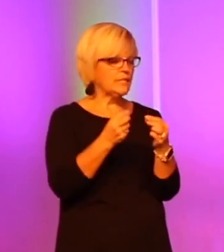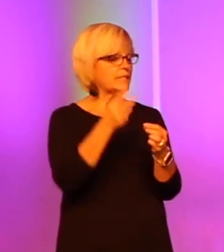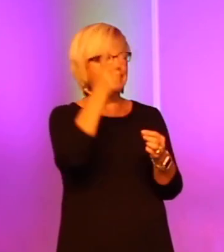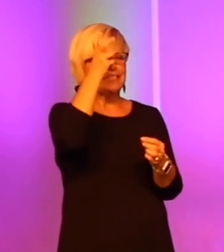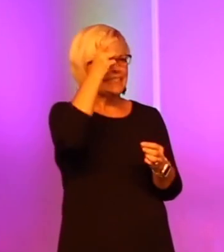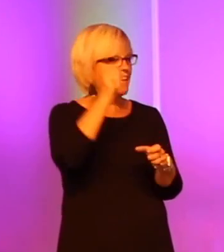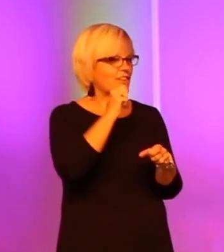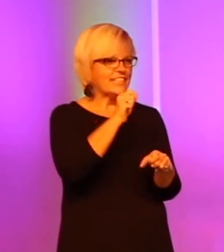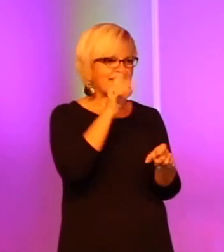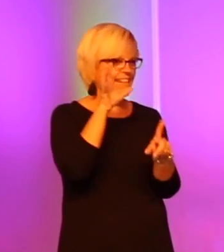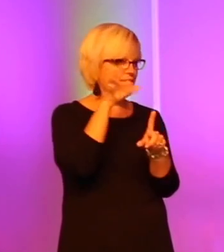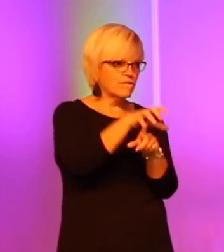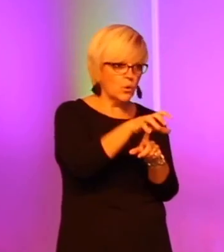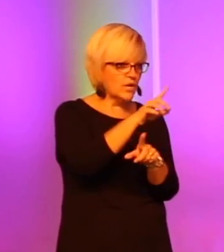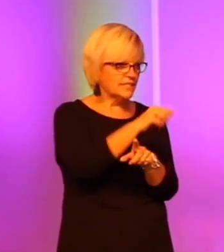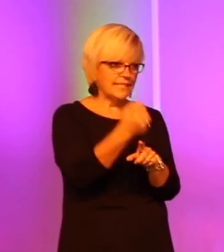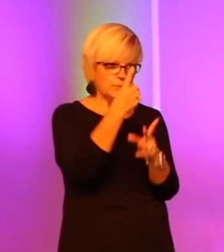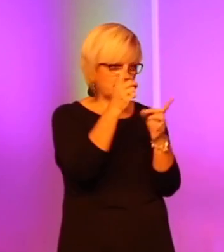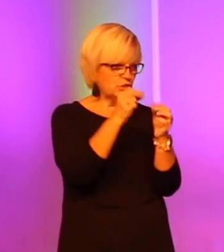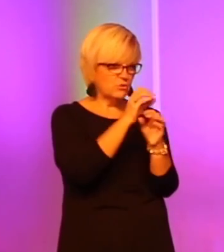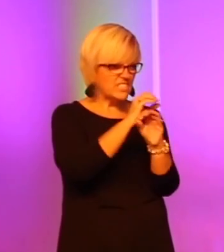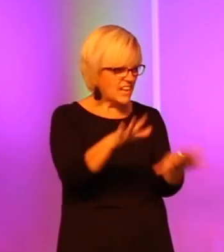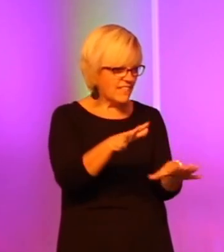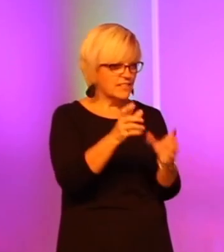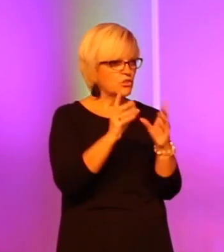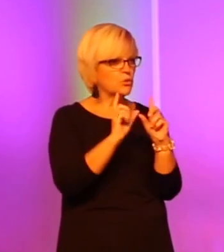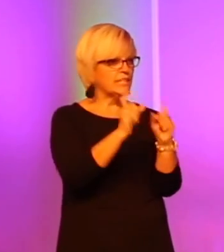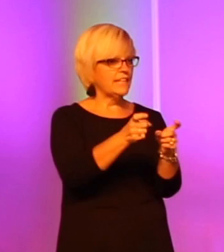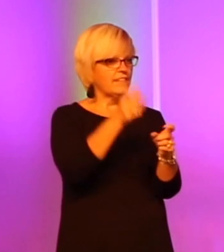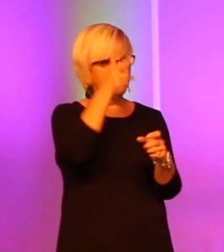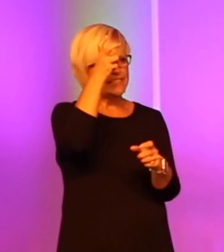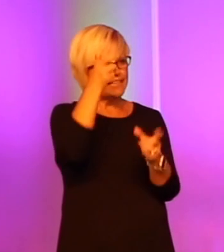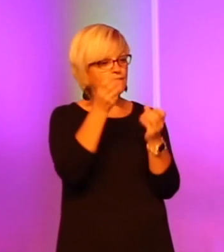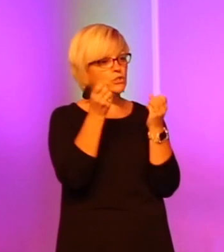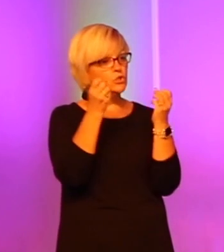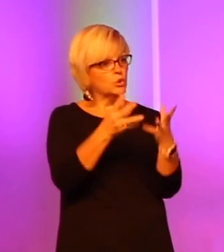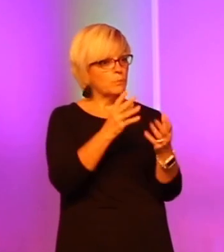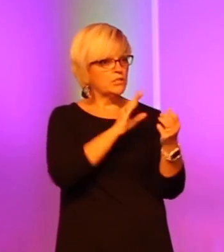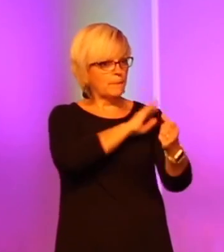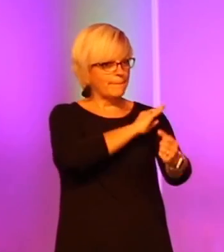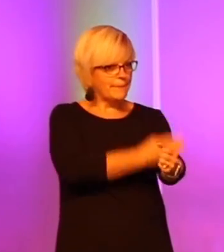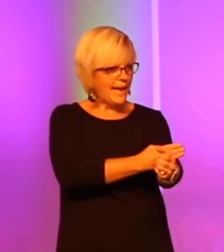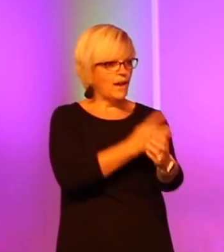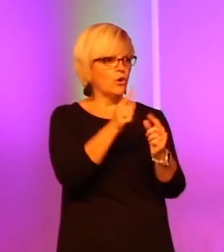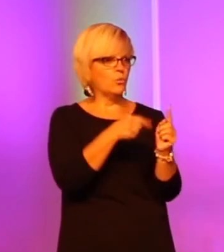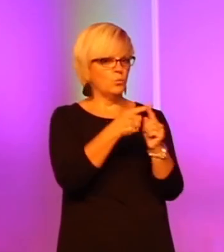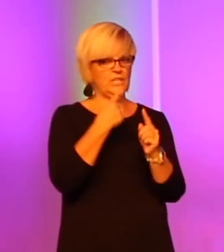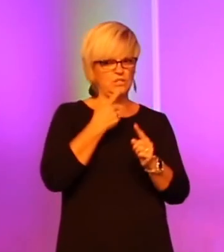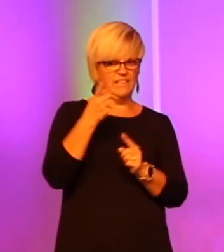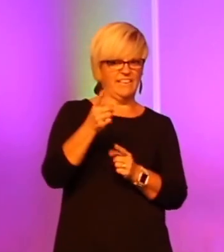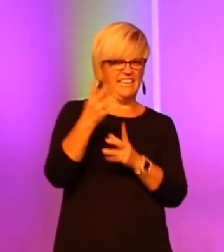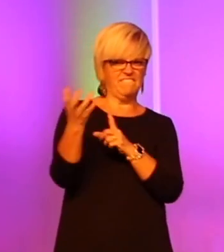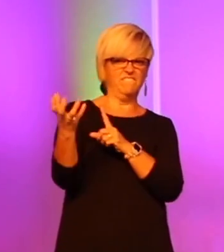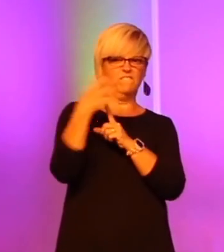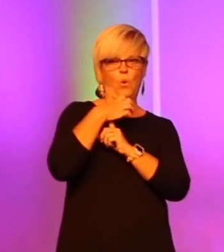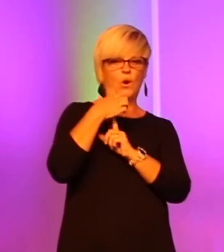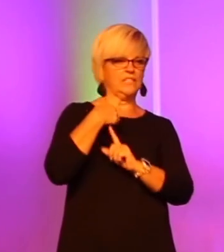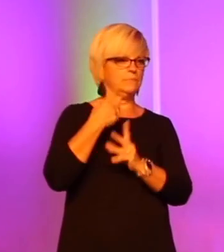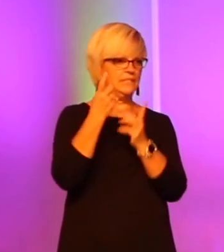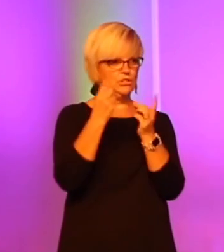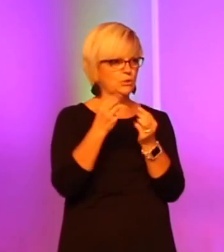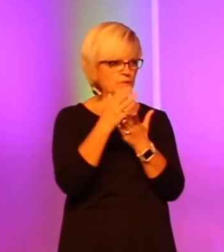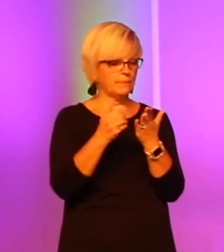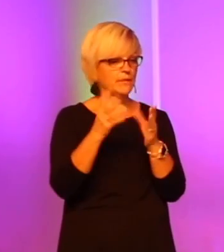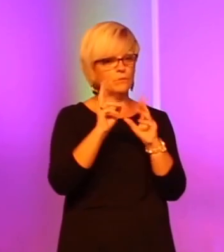anything. He doesn't have that much power. You're giving the devil too much credit when you say he made me do something. No, he presents you